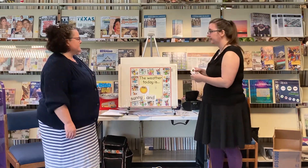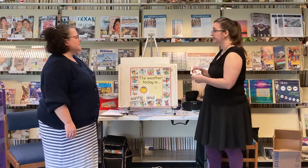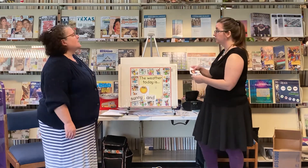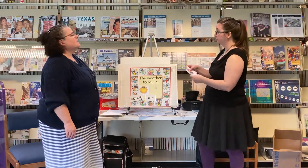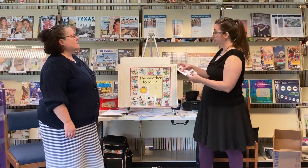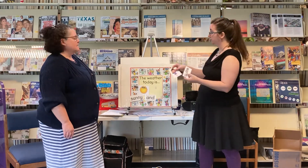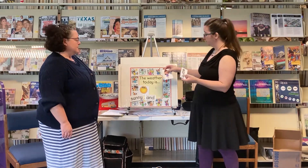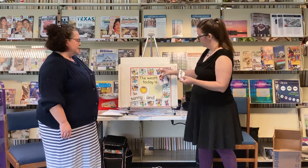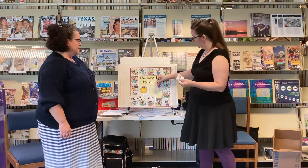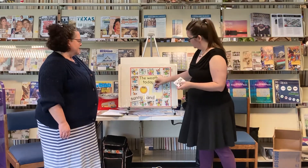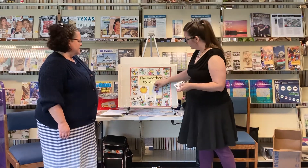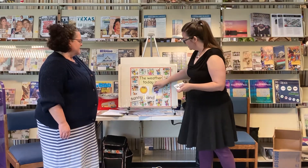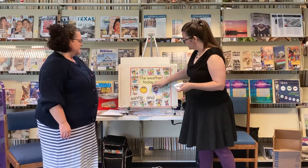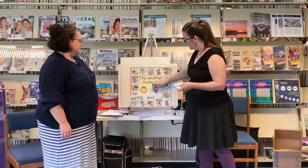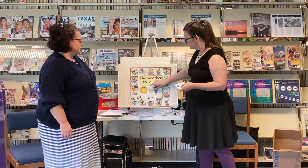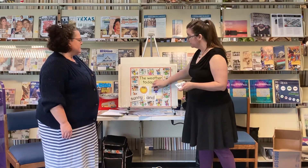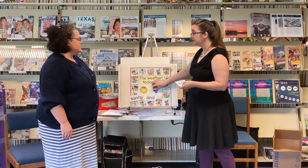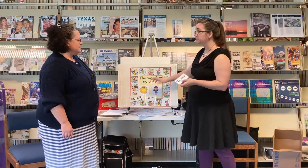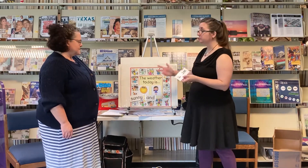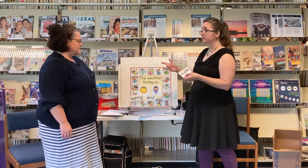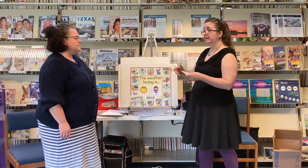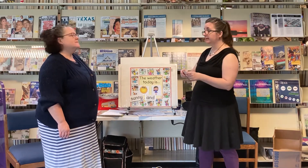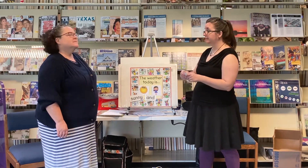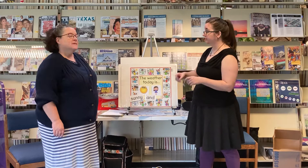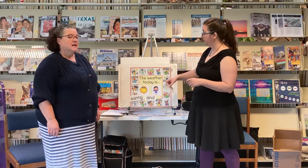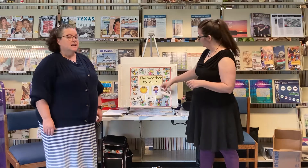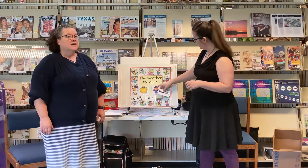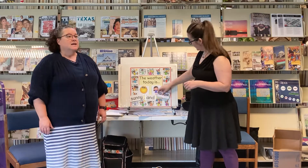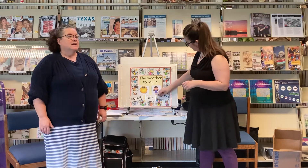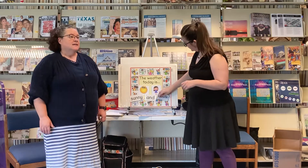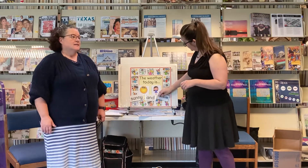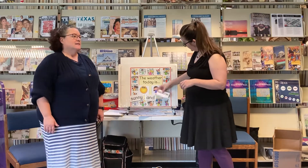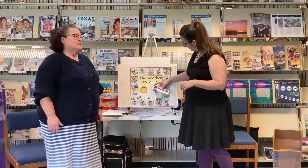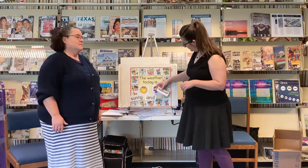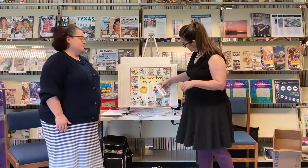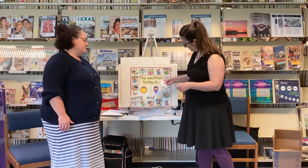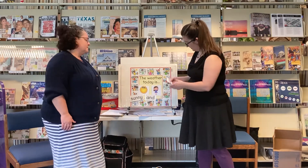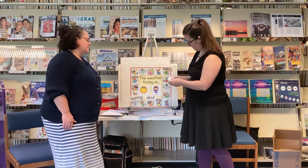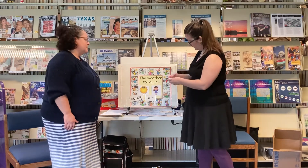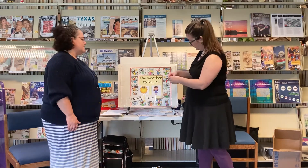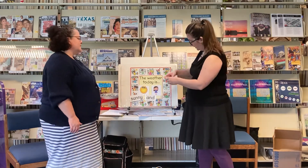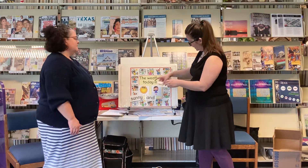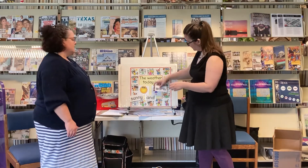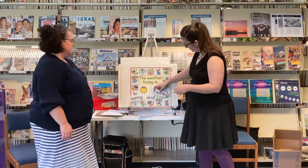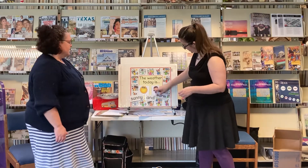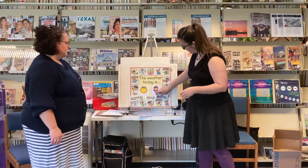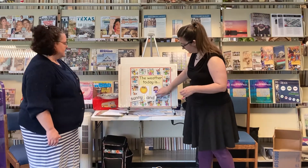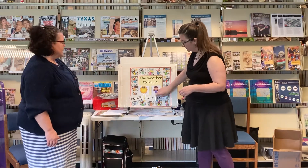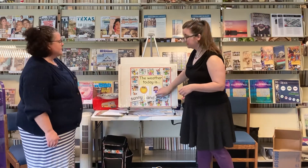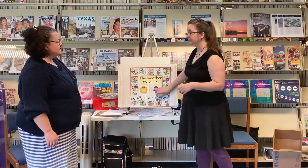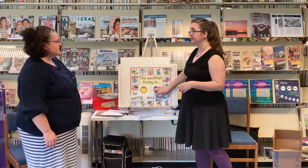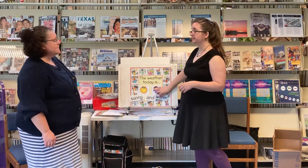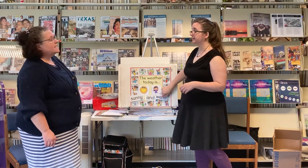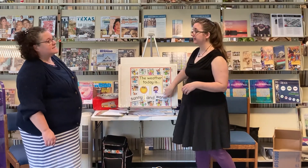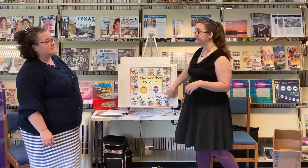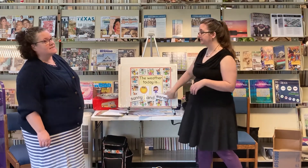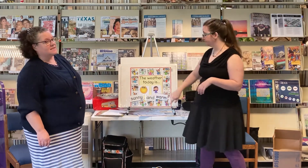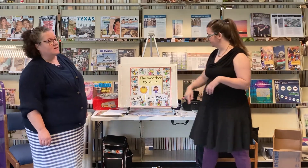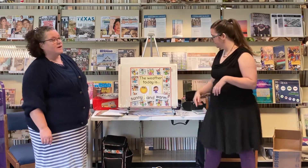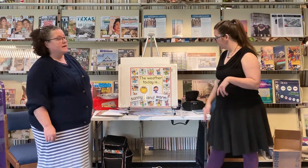and warm. Yeah. But it's nice because it's been raining for days and now it's not raining. I have to put the word yes, in. So it's nice that it's not raining. We